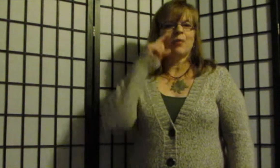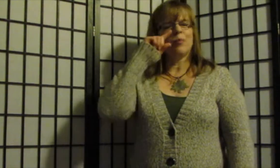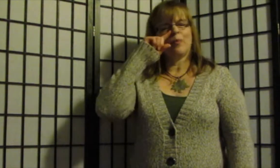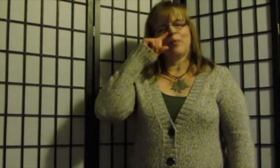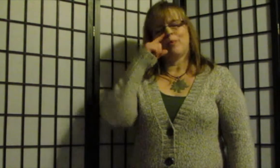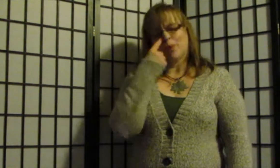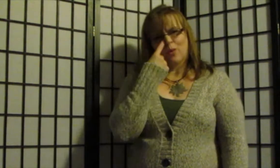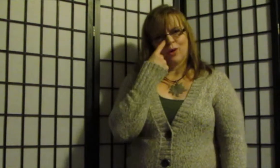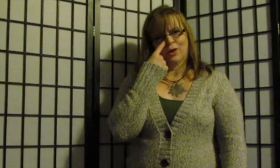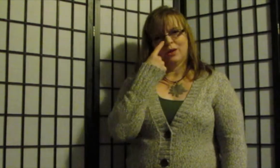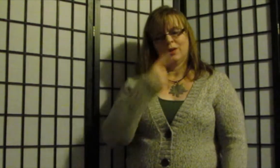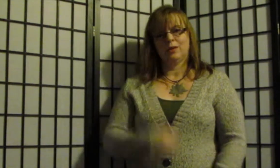I'm bored.